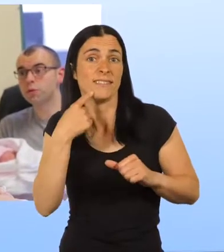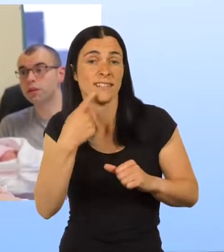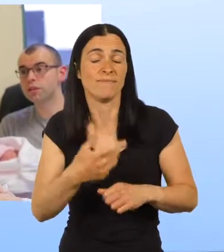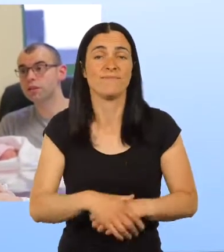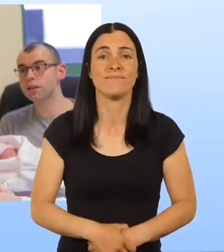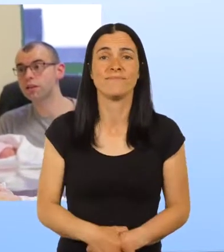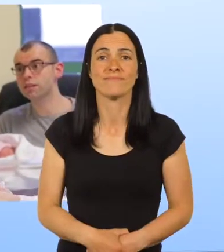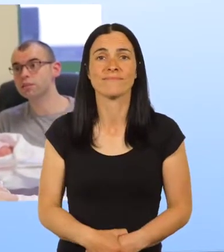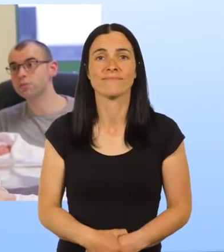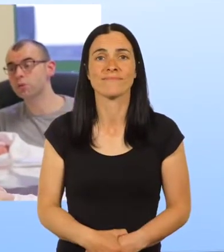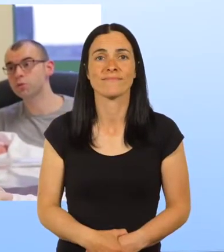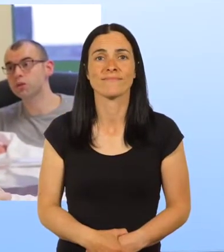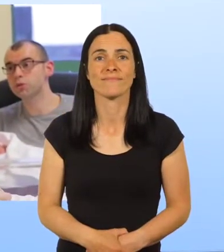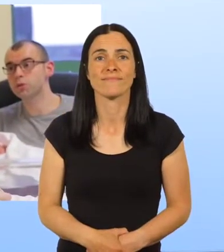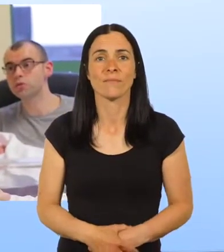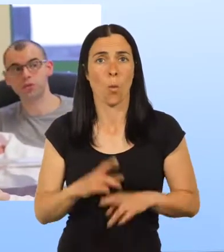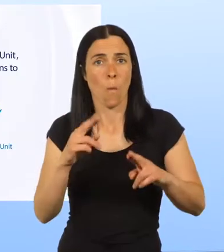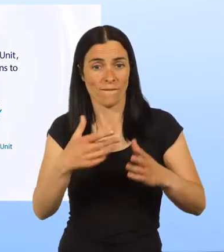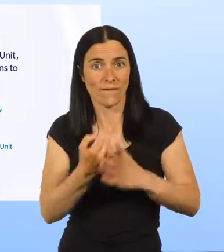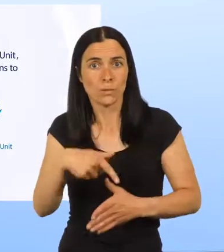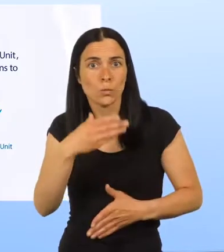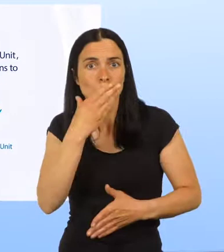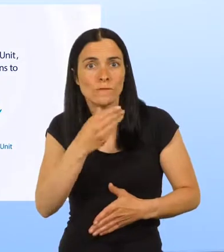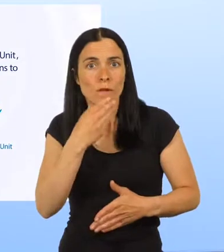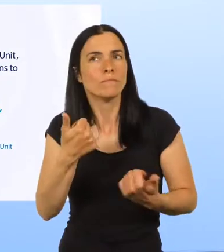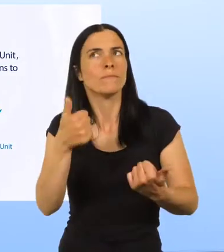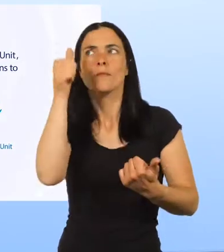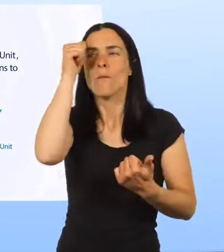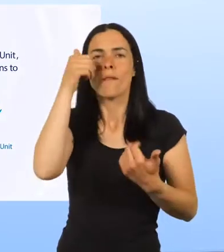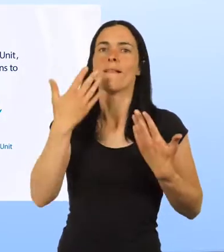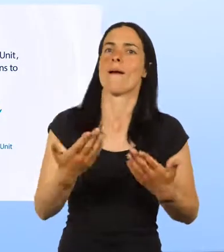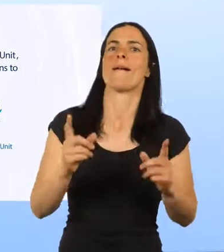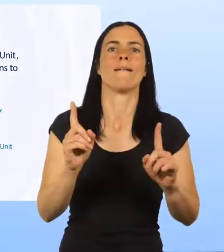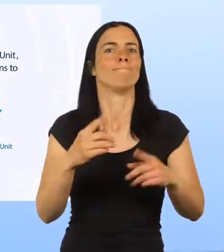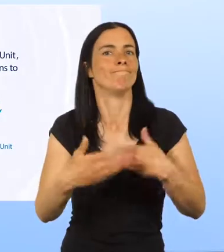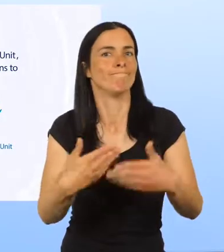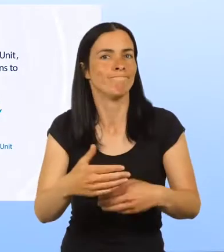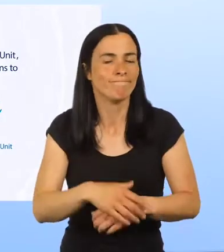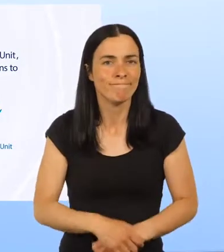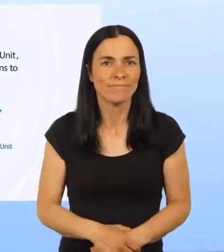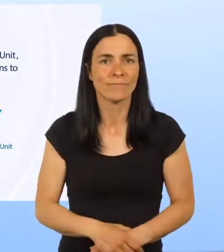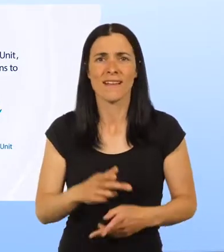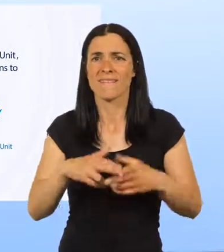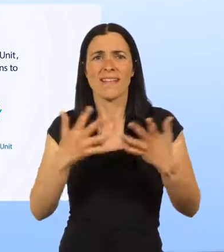wish to go home the day after surgery. Hopefully you found this helpful and covered what you want to